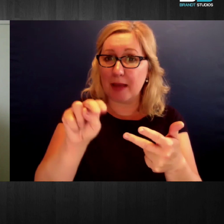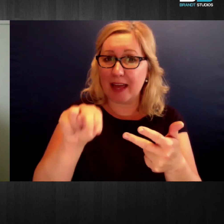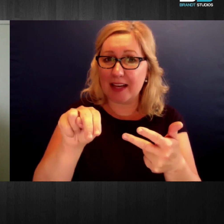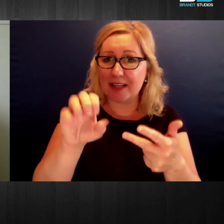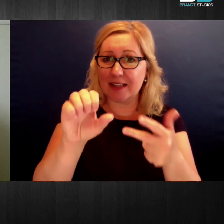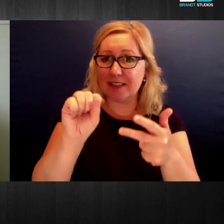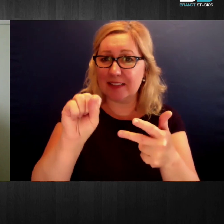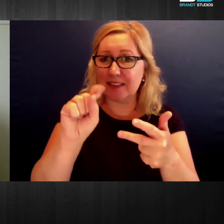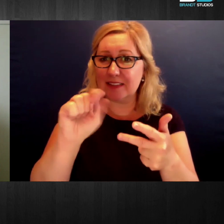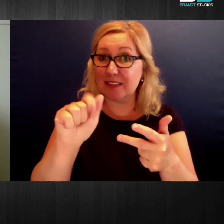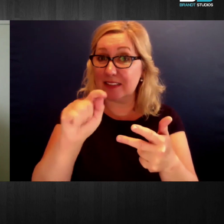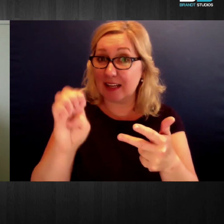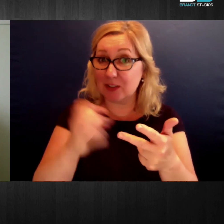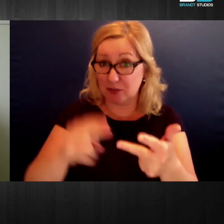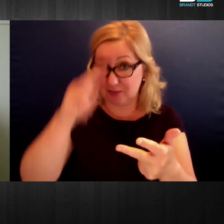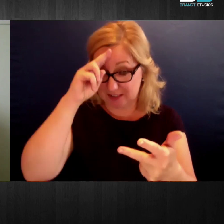And the